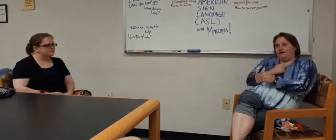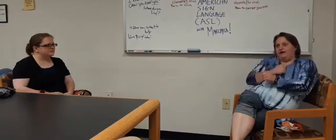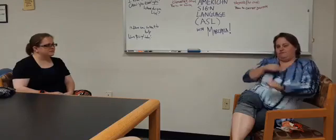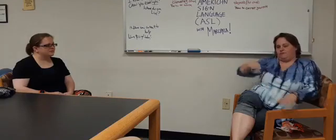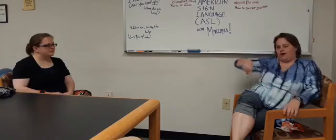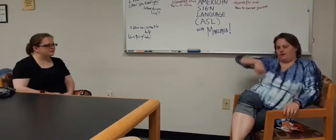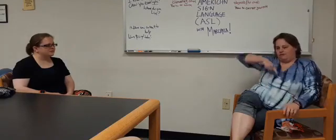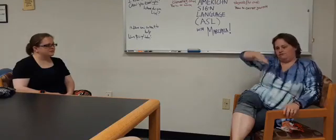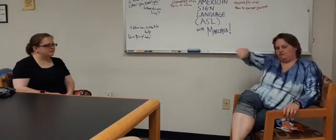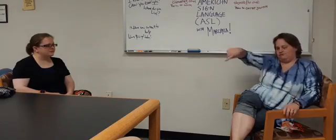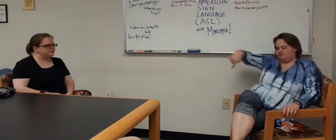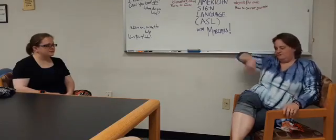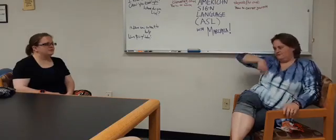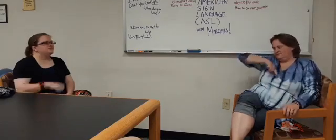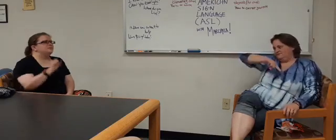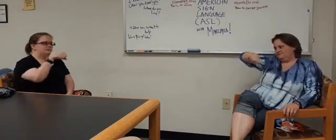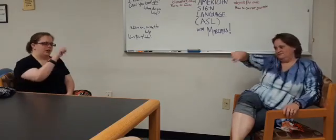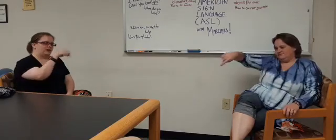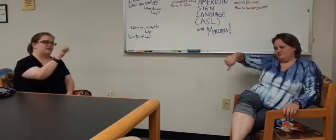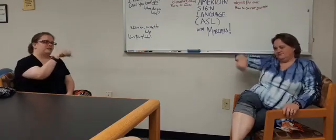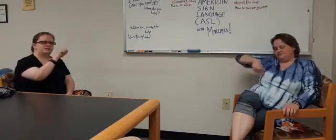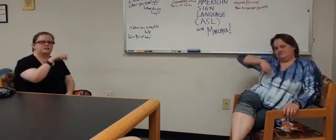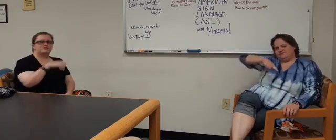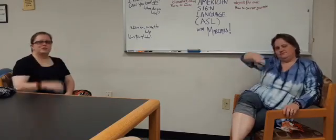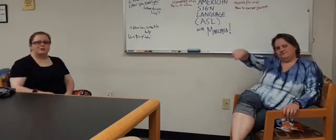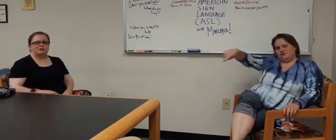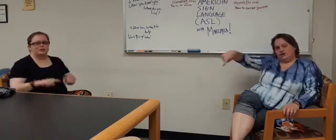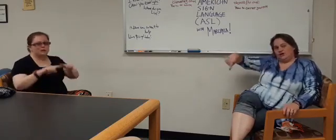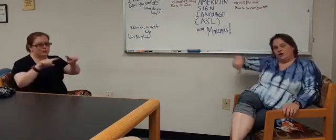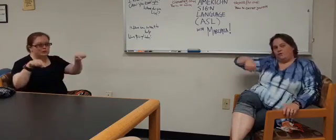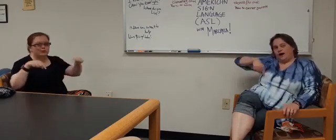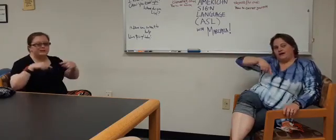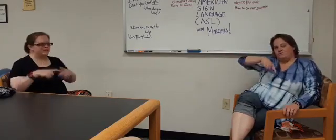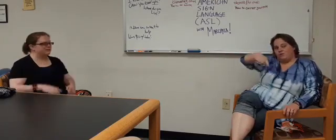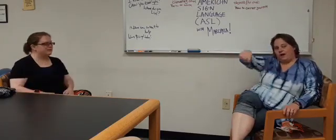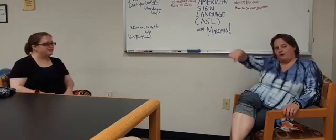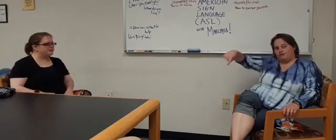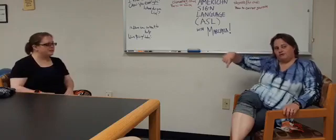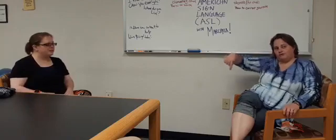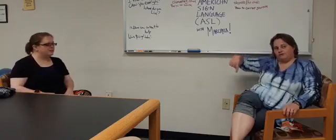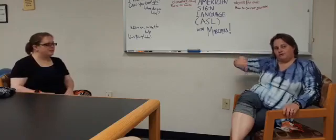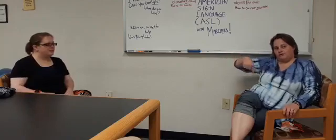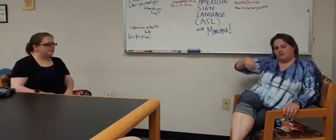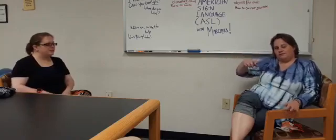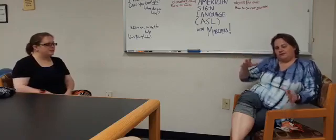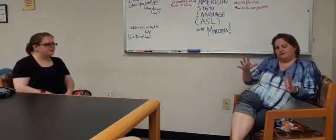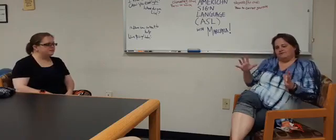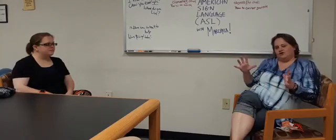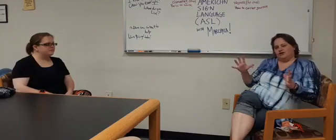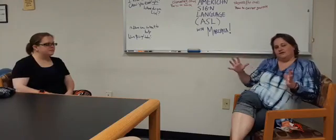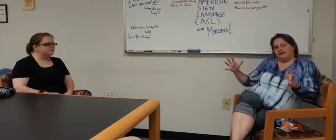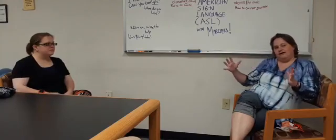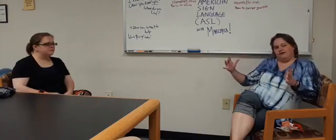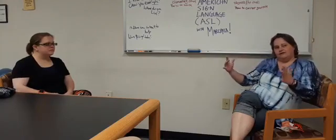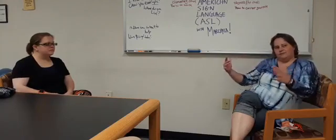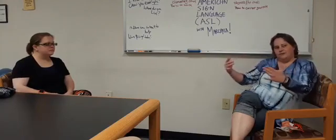wow. Oh, Yes. So like. You know why wow? Yeah. Because you could see all the people